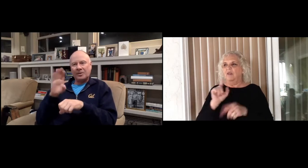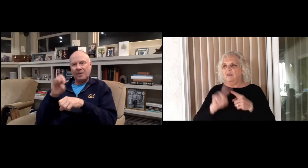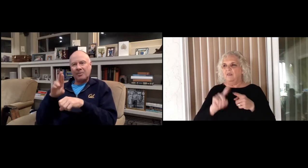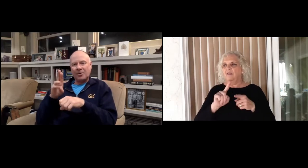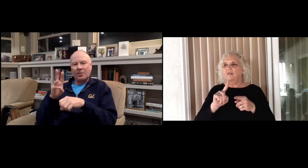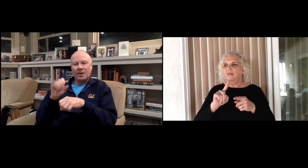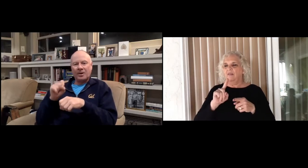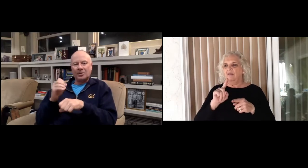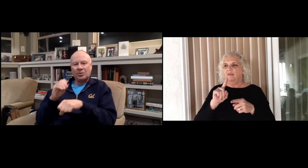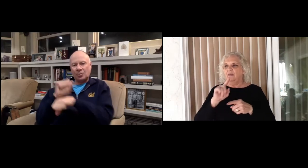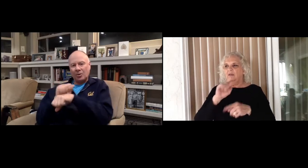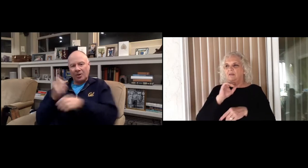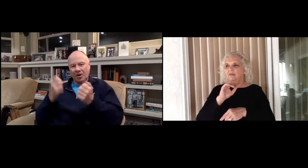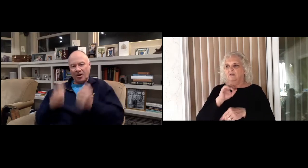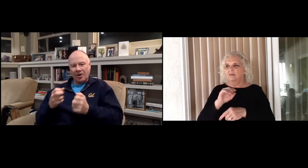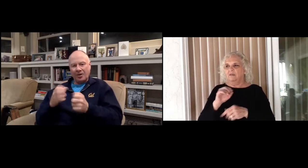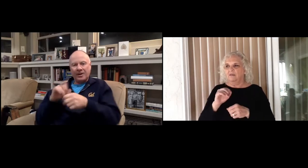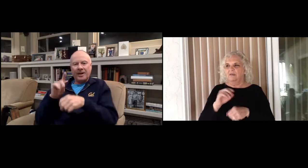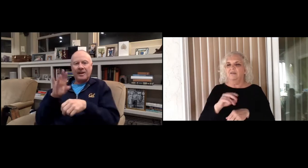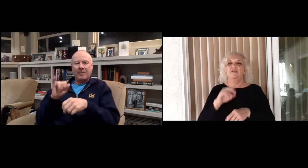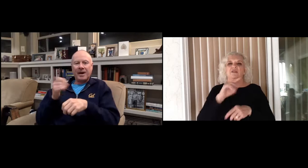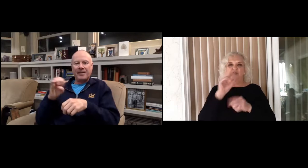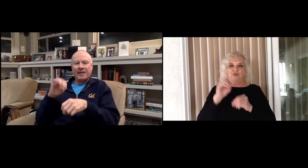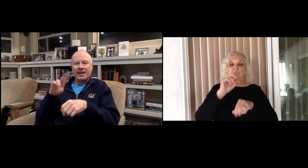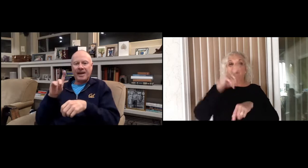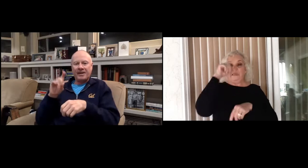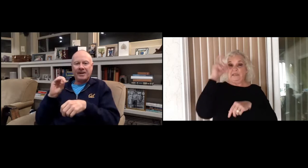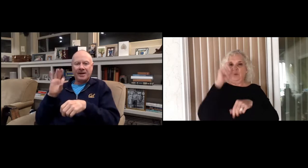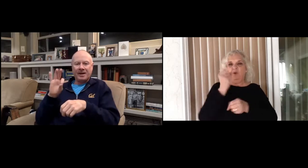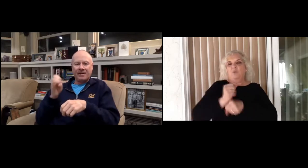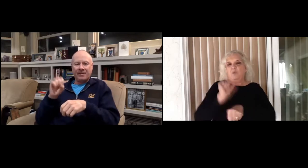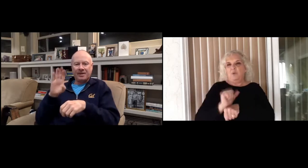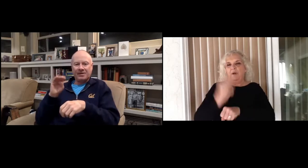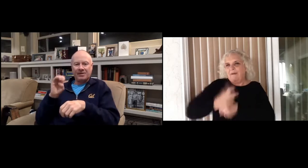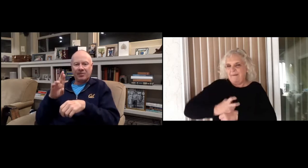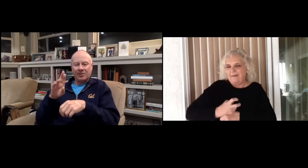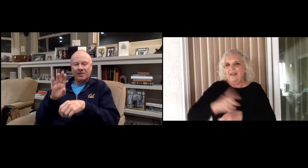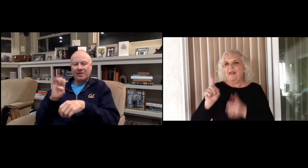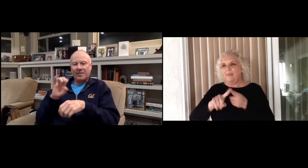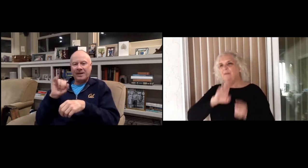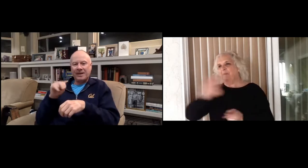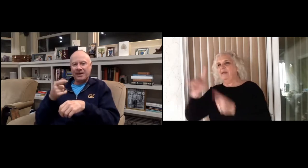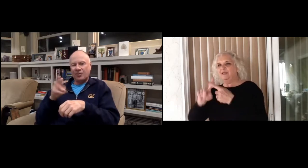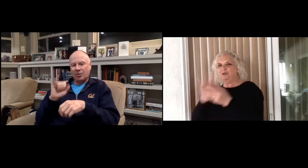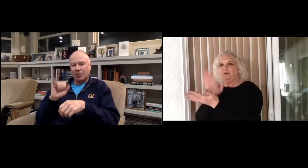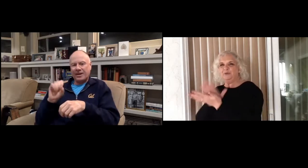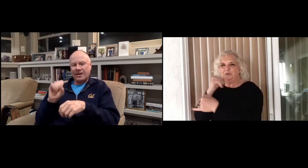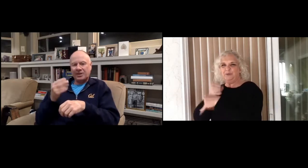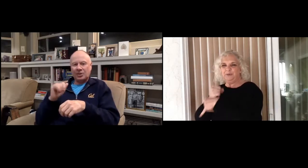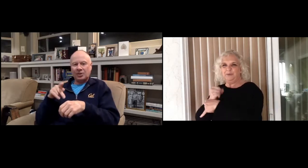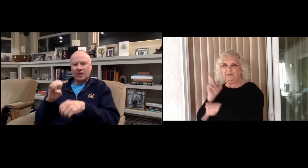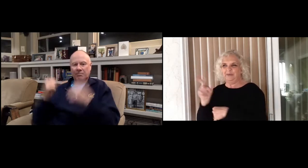the summer was to work hard and by the end of the summer be in